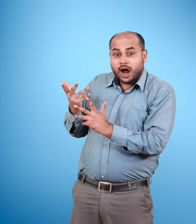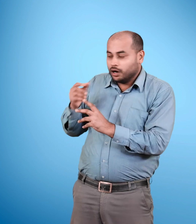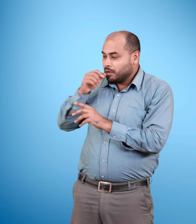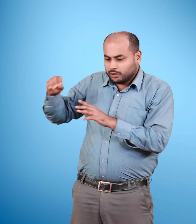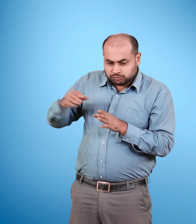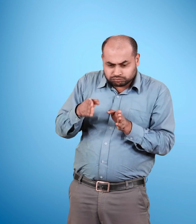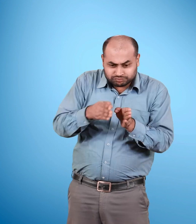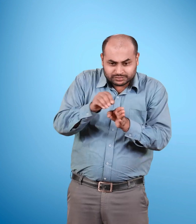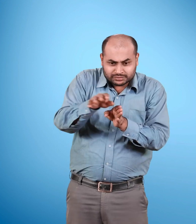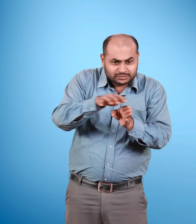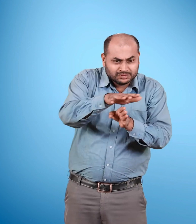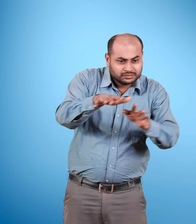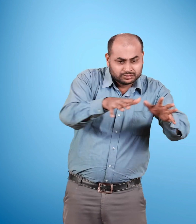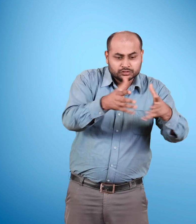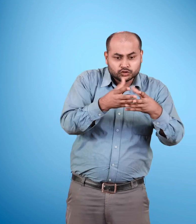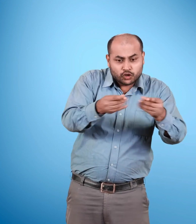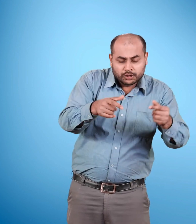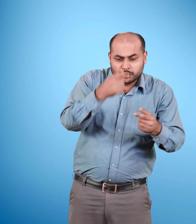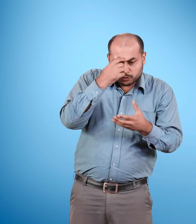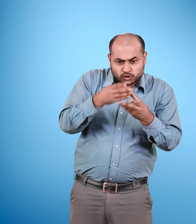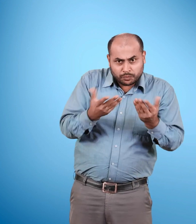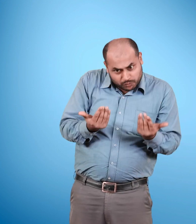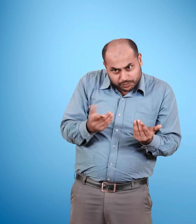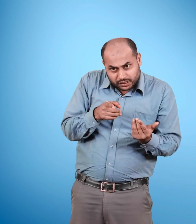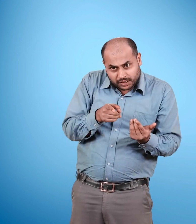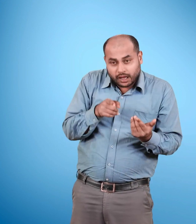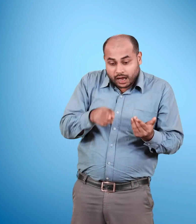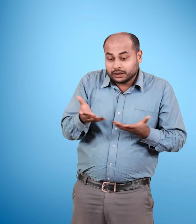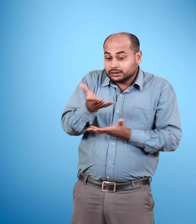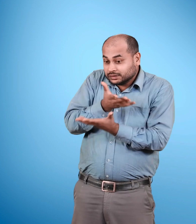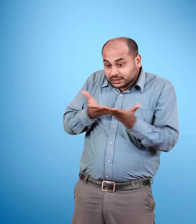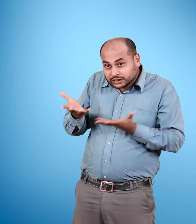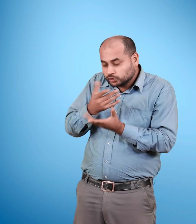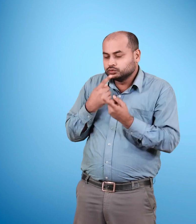Discuss.